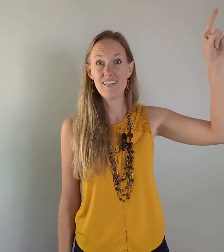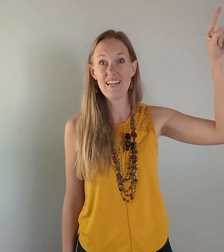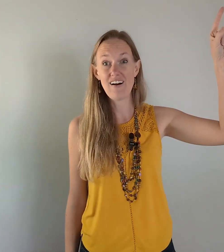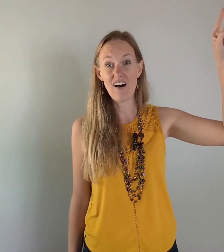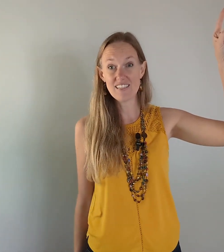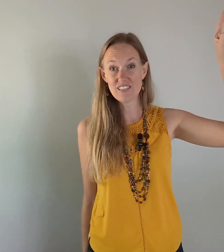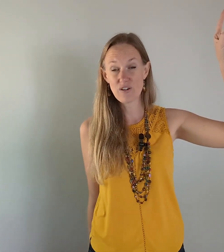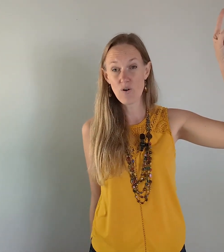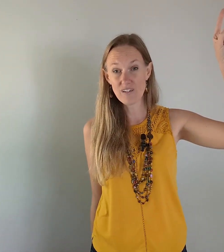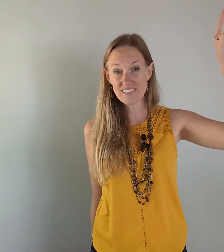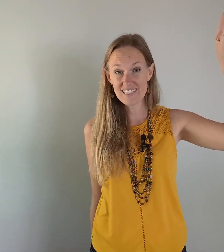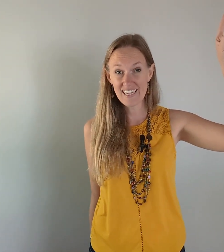Now on to the chorus again.